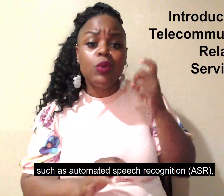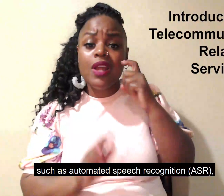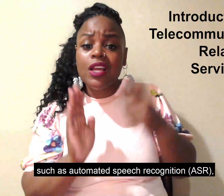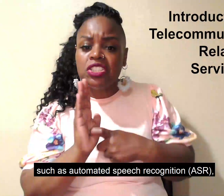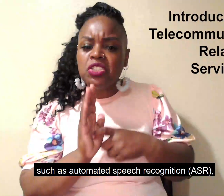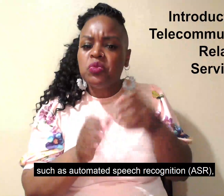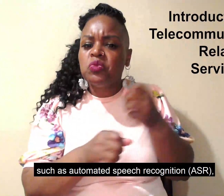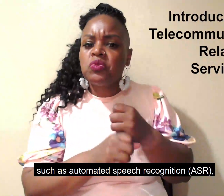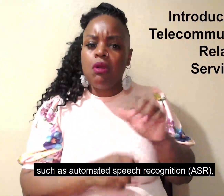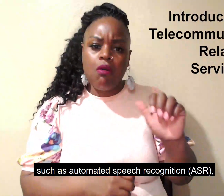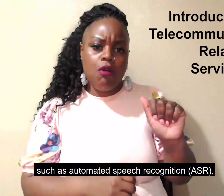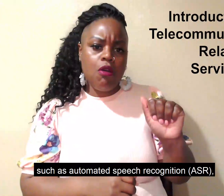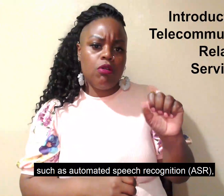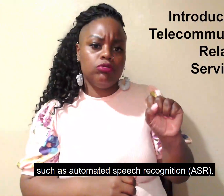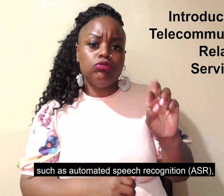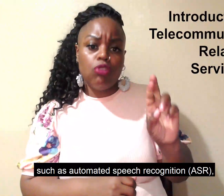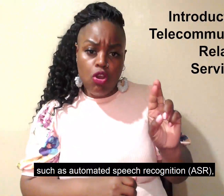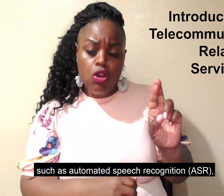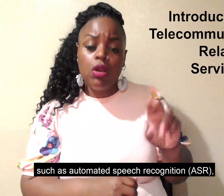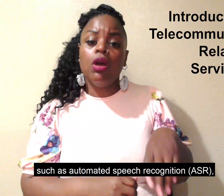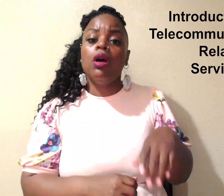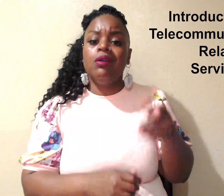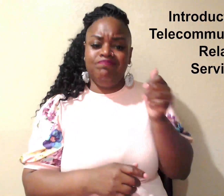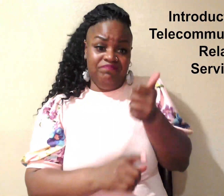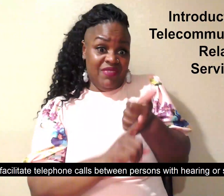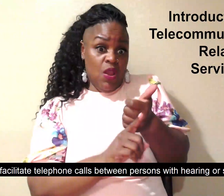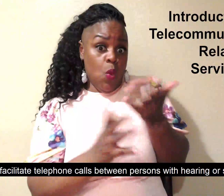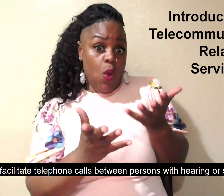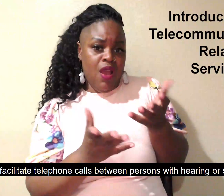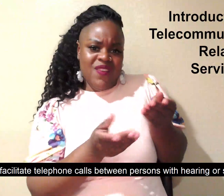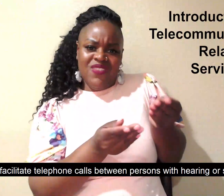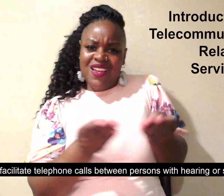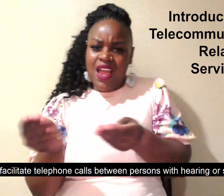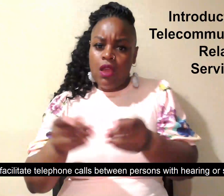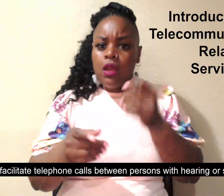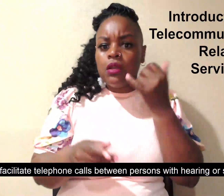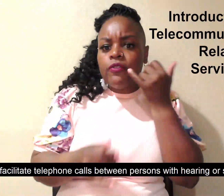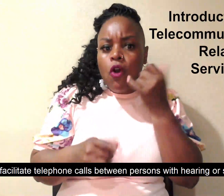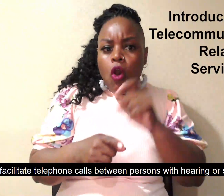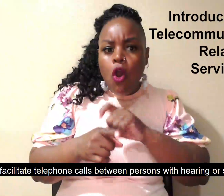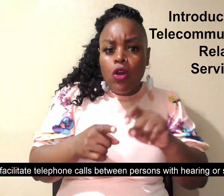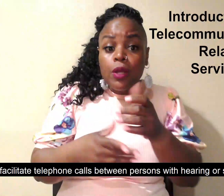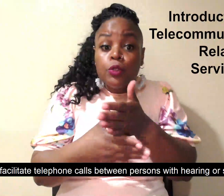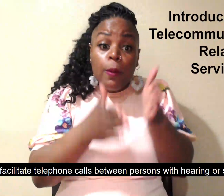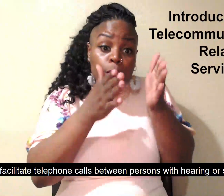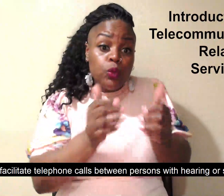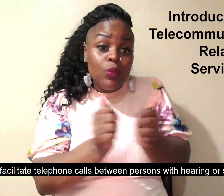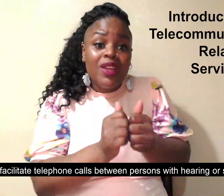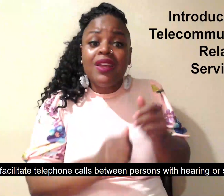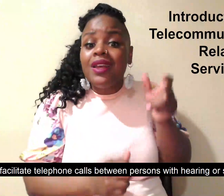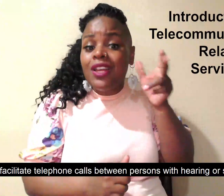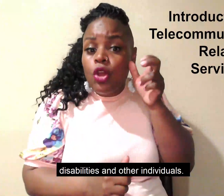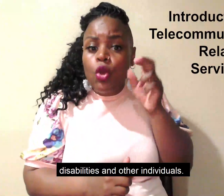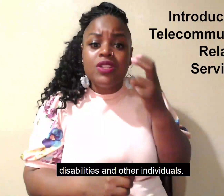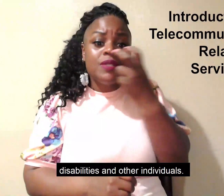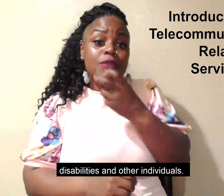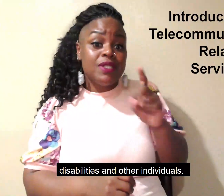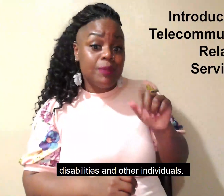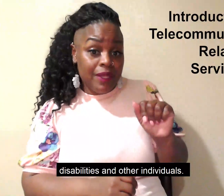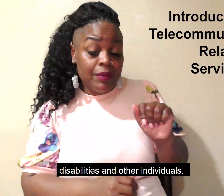automated speech recognition, ASR, facilitate telephone calls between persons with hearing or speech disabilities